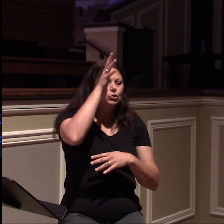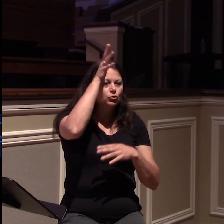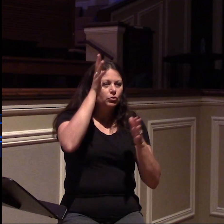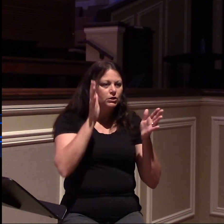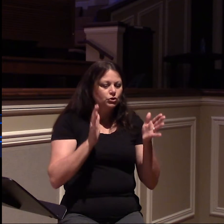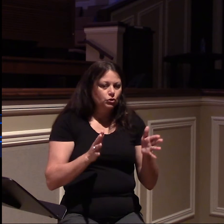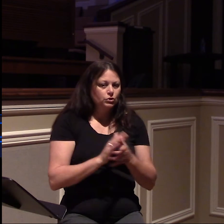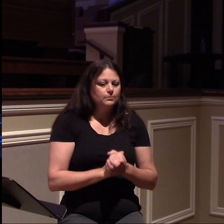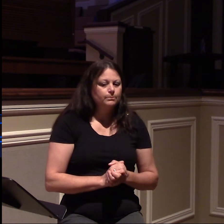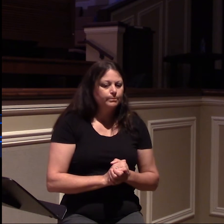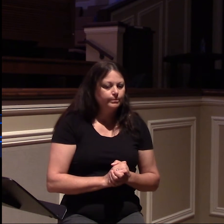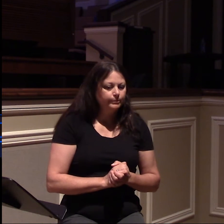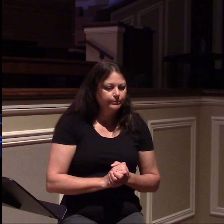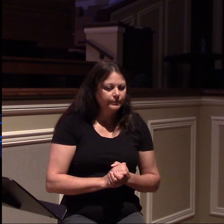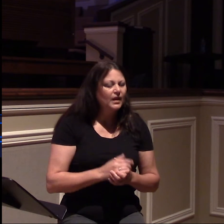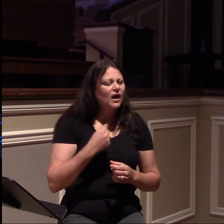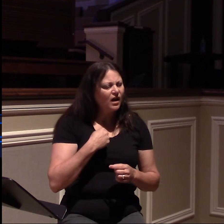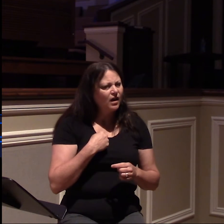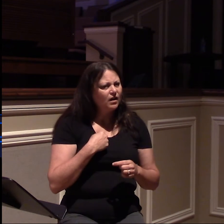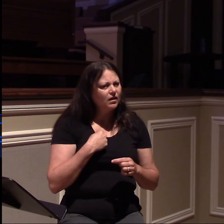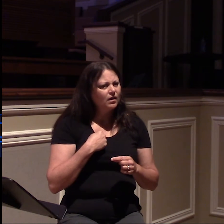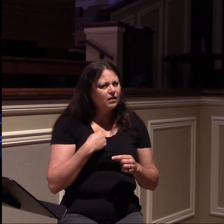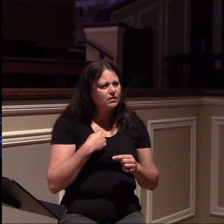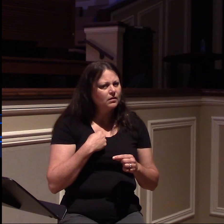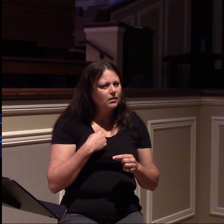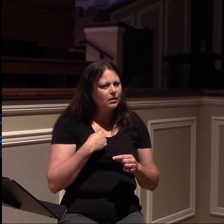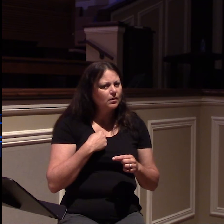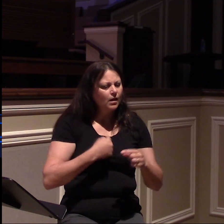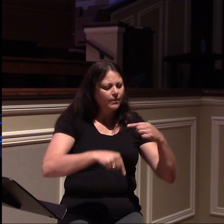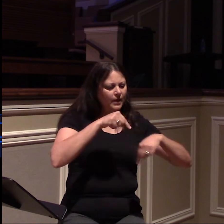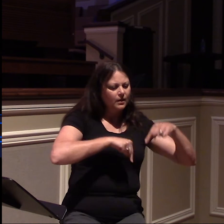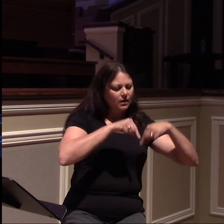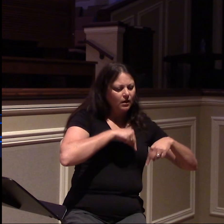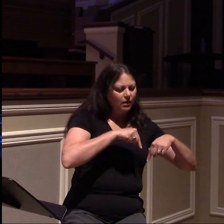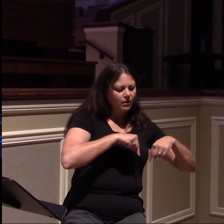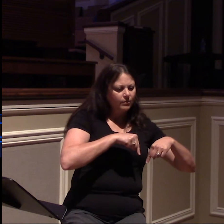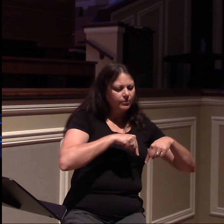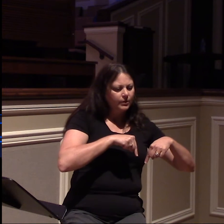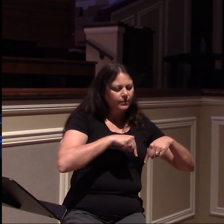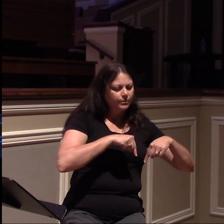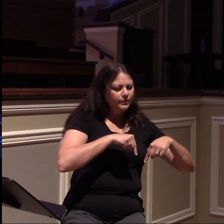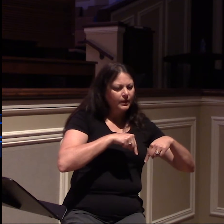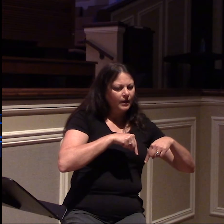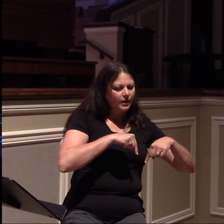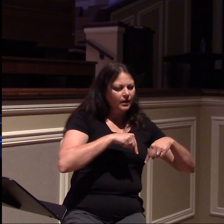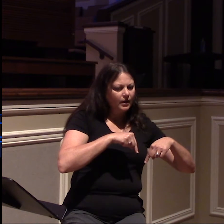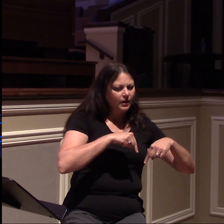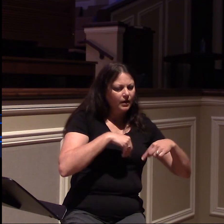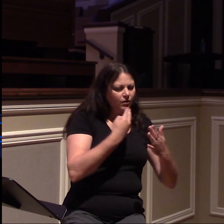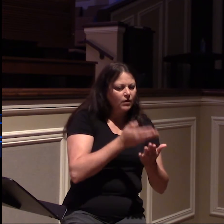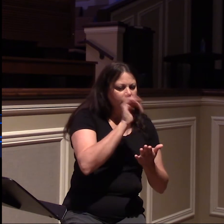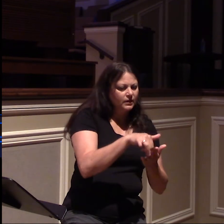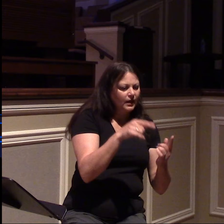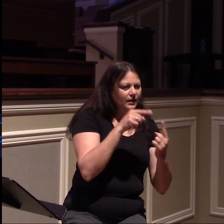it. I'll return to this in just a moment, but we have a lot of discussion these days about biological males and biological